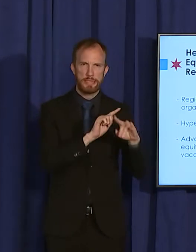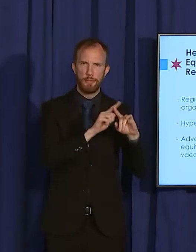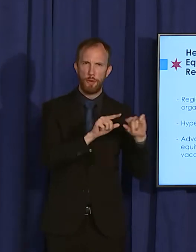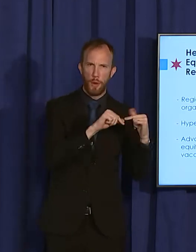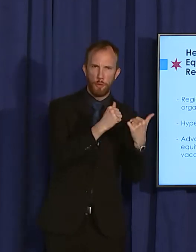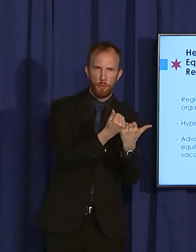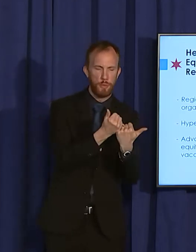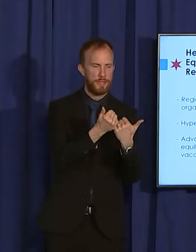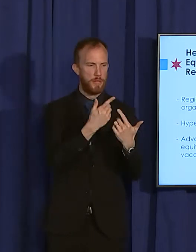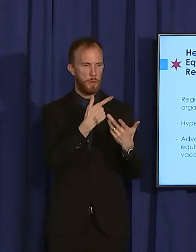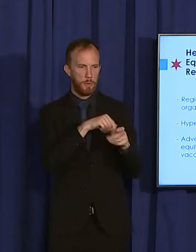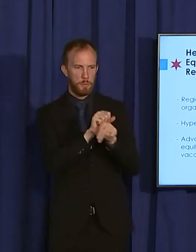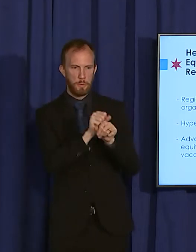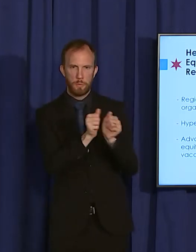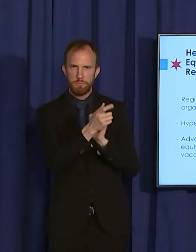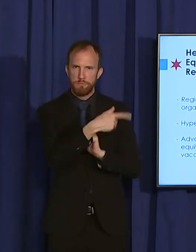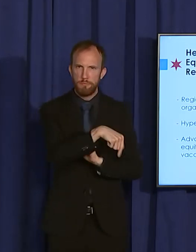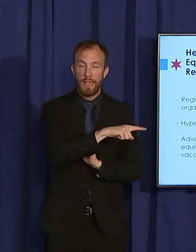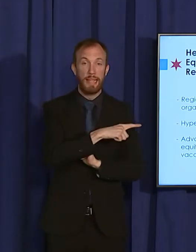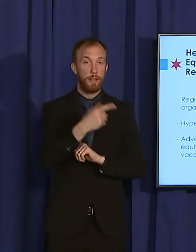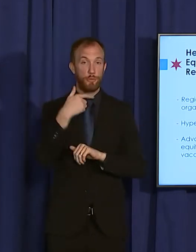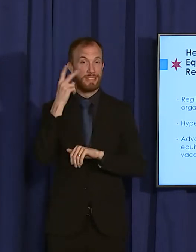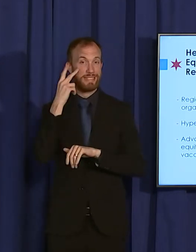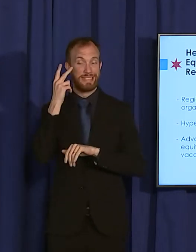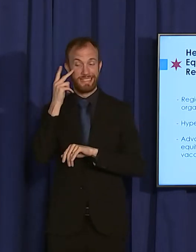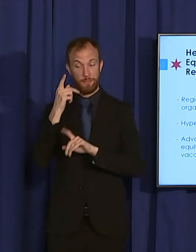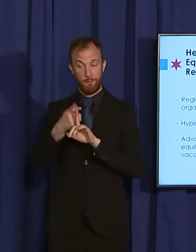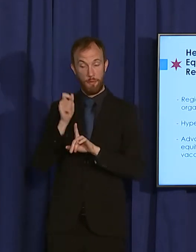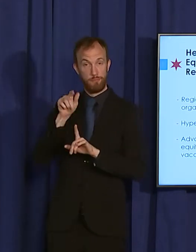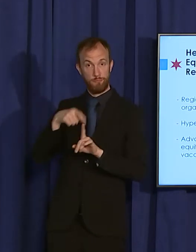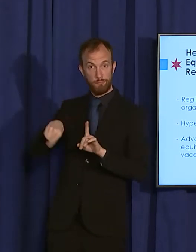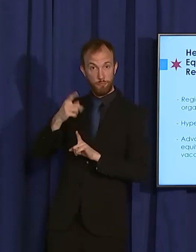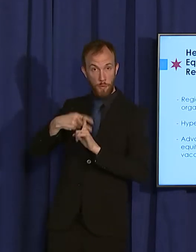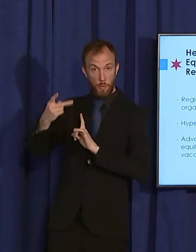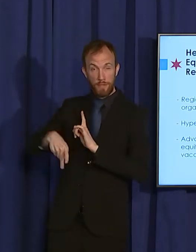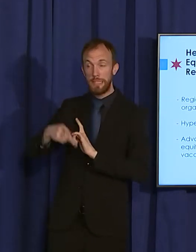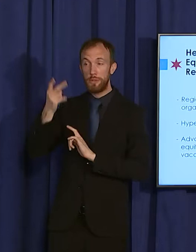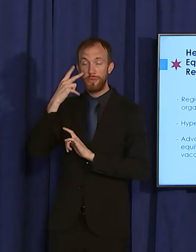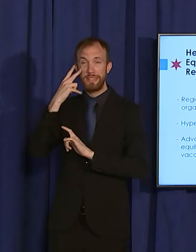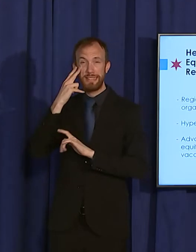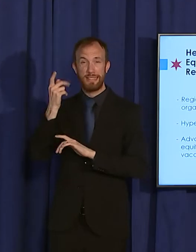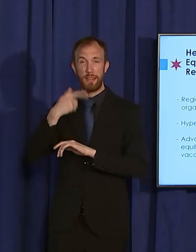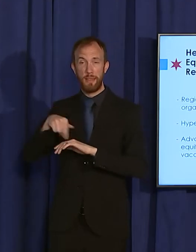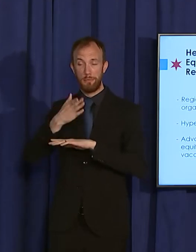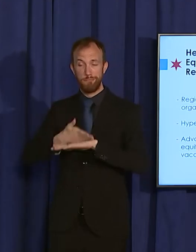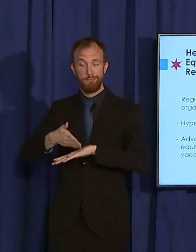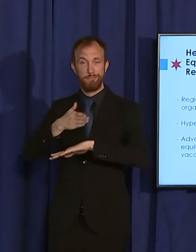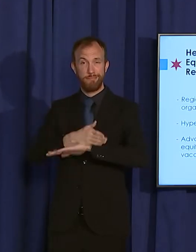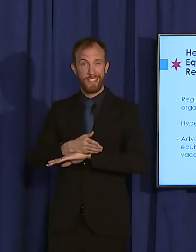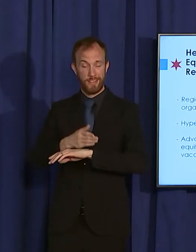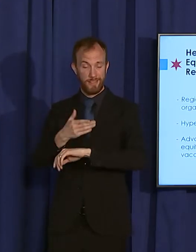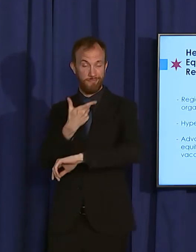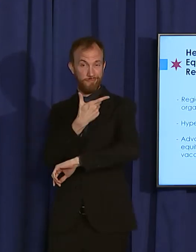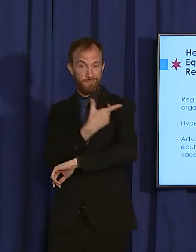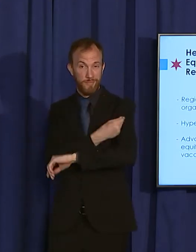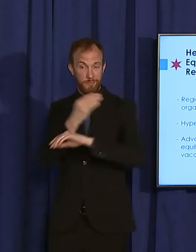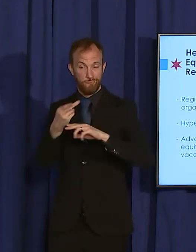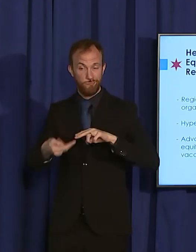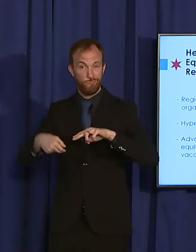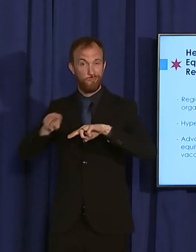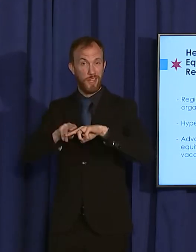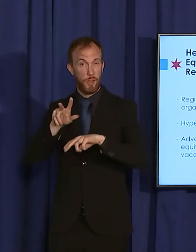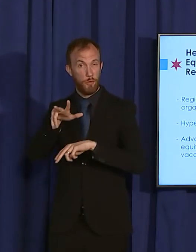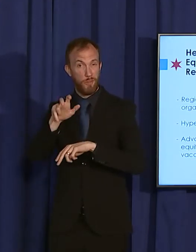organizations had an increase in vaccine coverage of about 300% in just the 6 weeks of running the first part of that program,